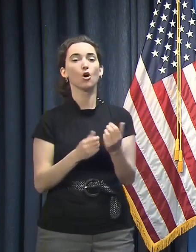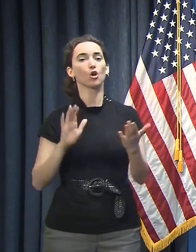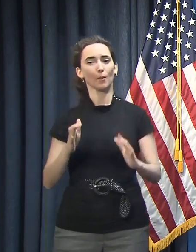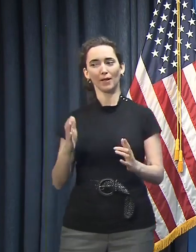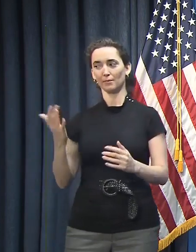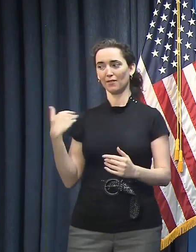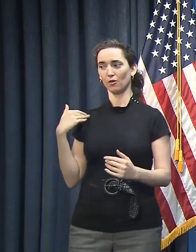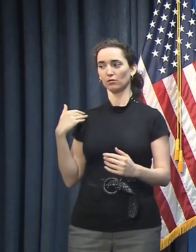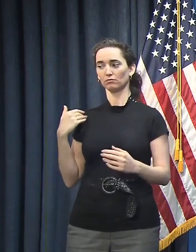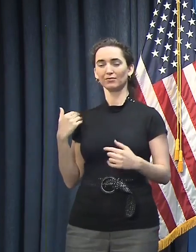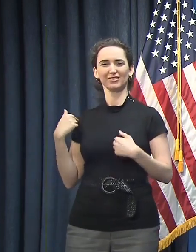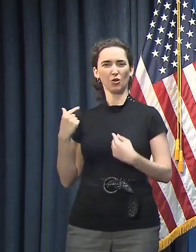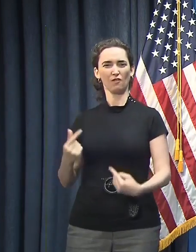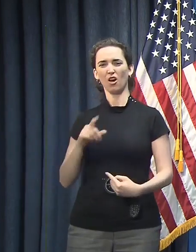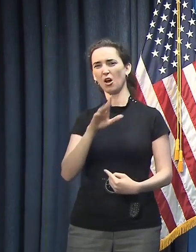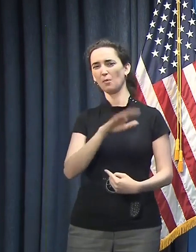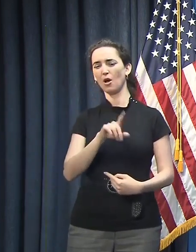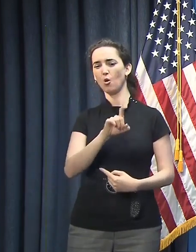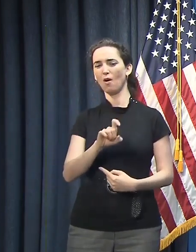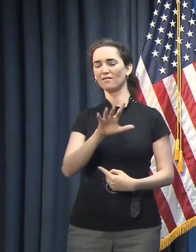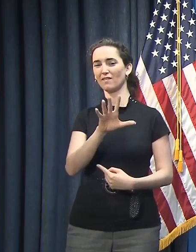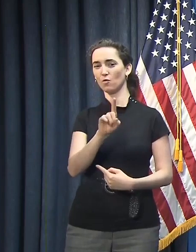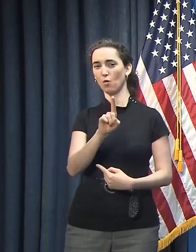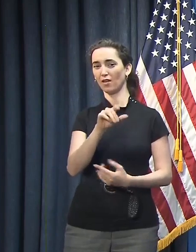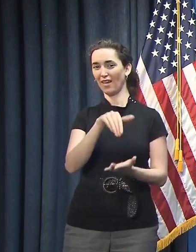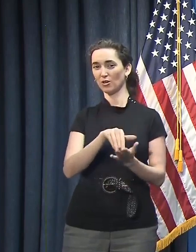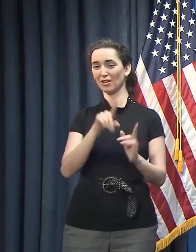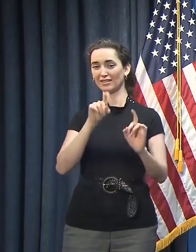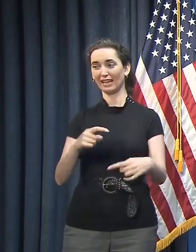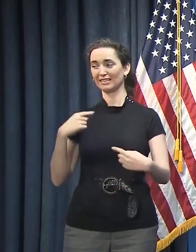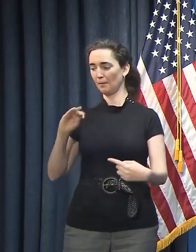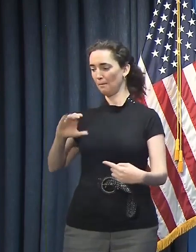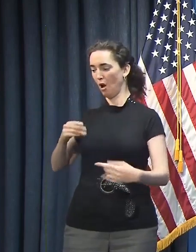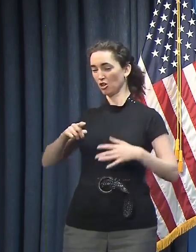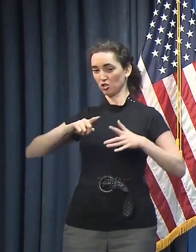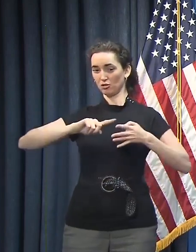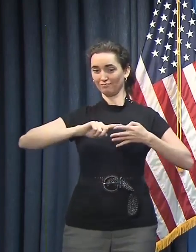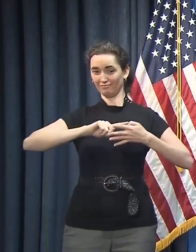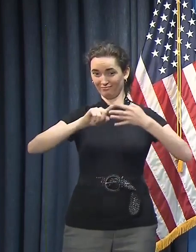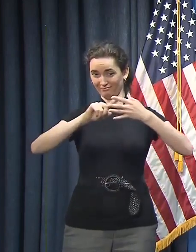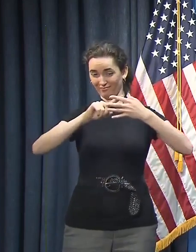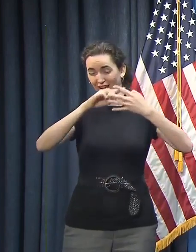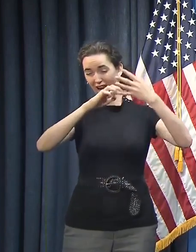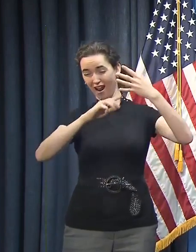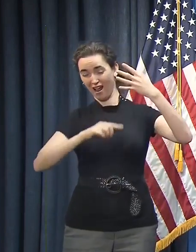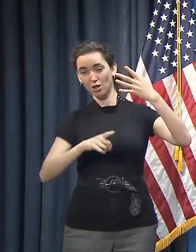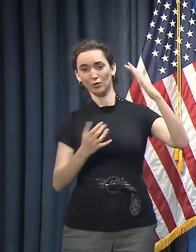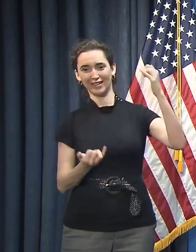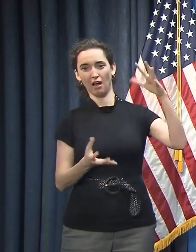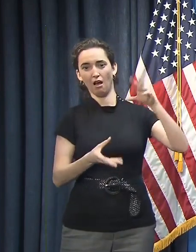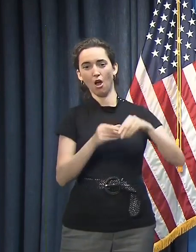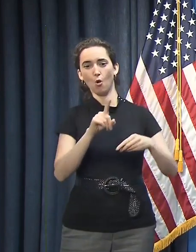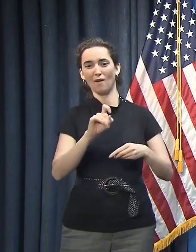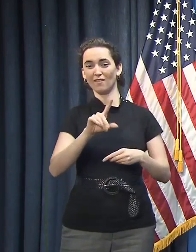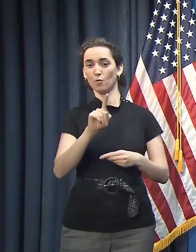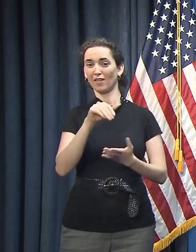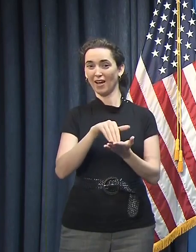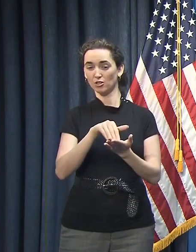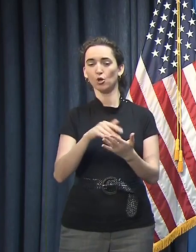over 151,000 tests, and that dates all the way back to early March. So to get to 200,000 tests in